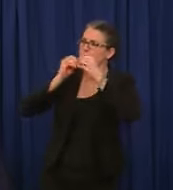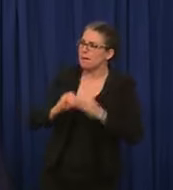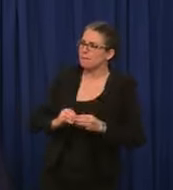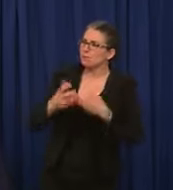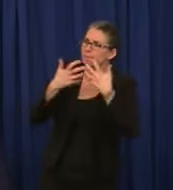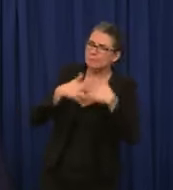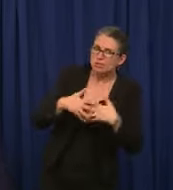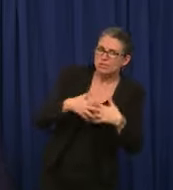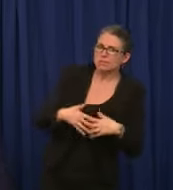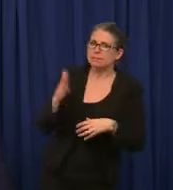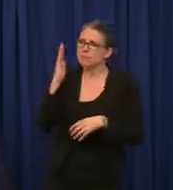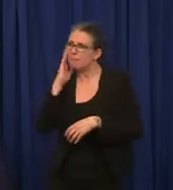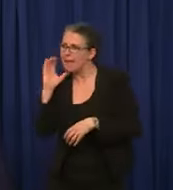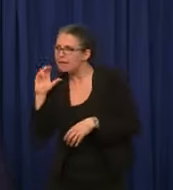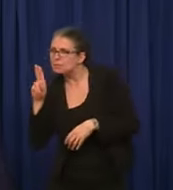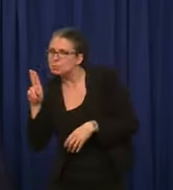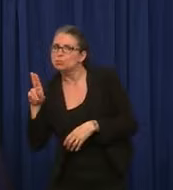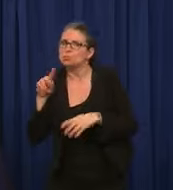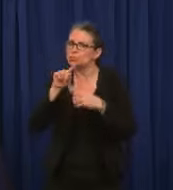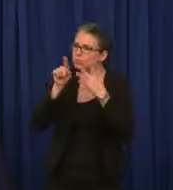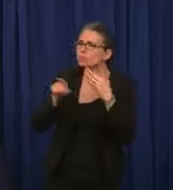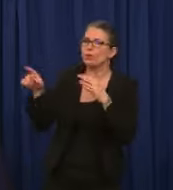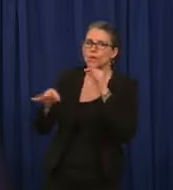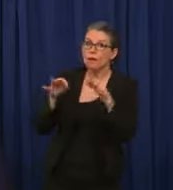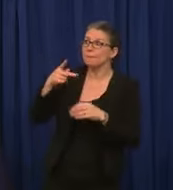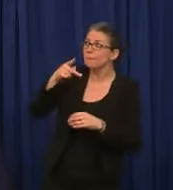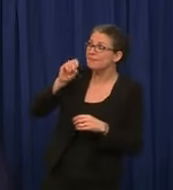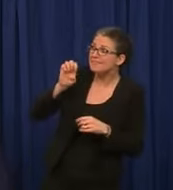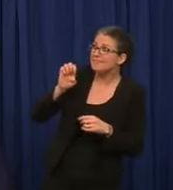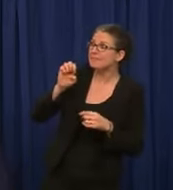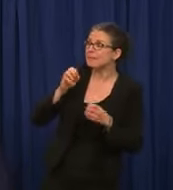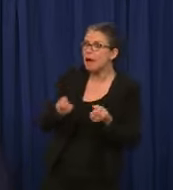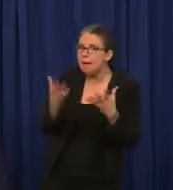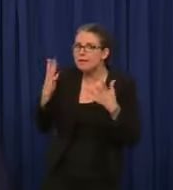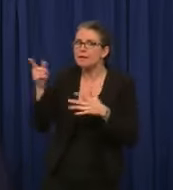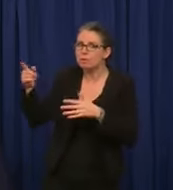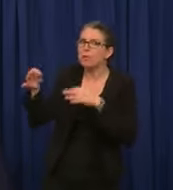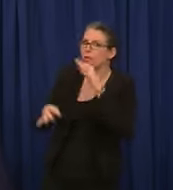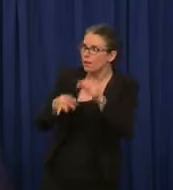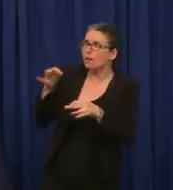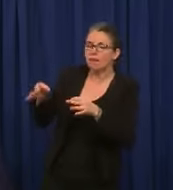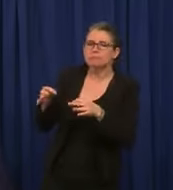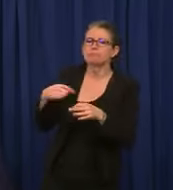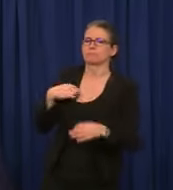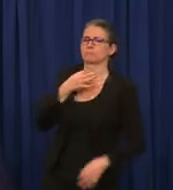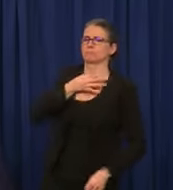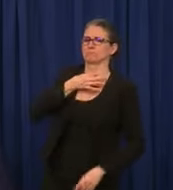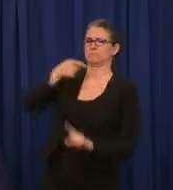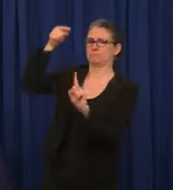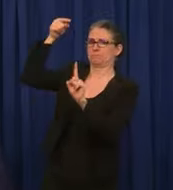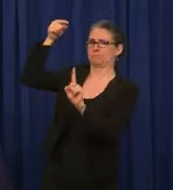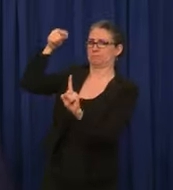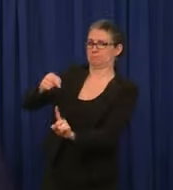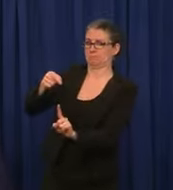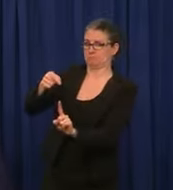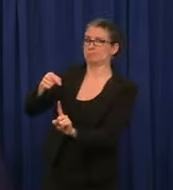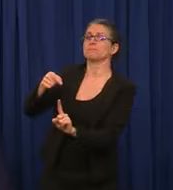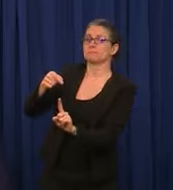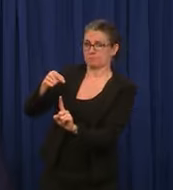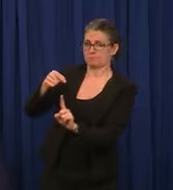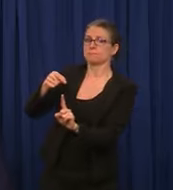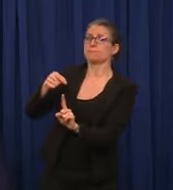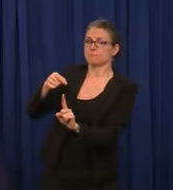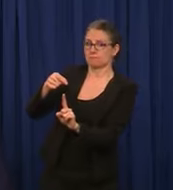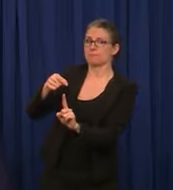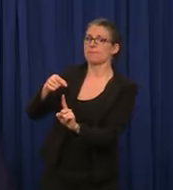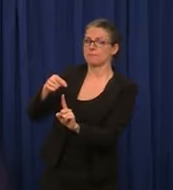And I'm just wondering whether you know if you have enough respiratory therapists to run them. I think the Bureau of Labor